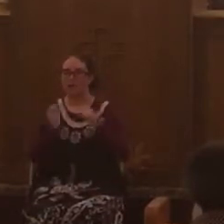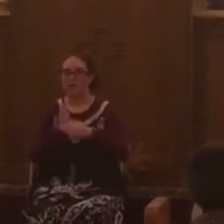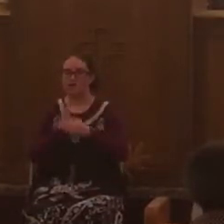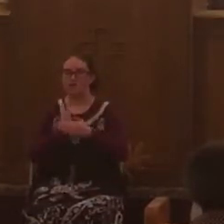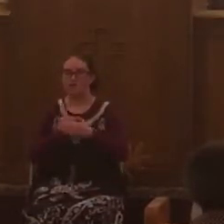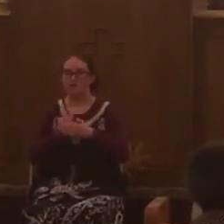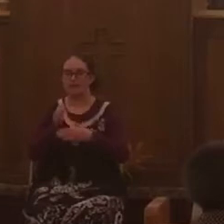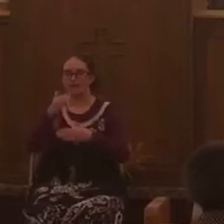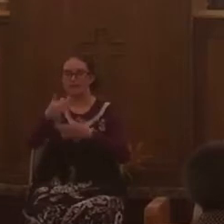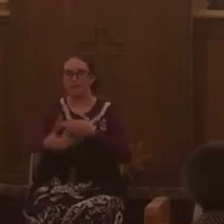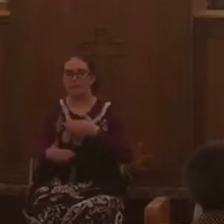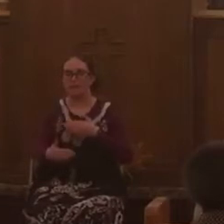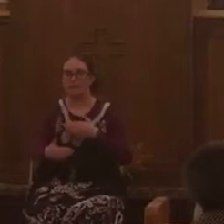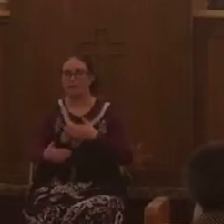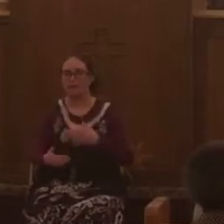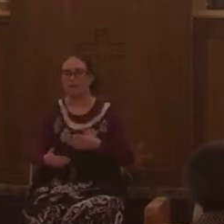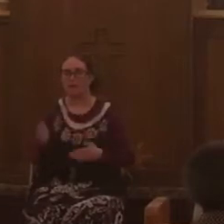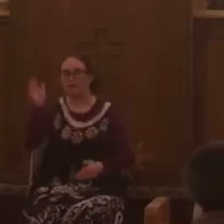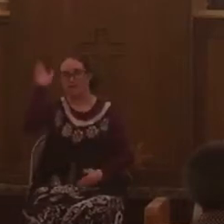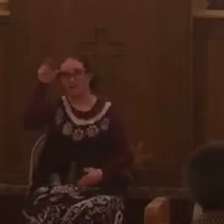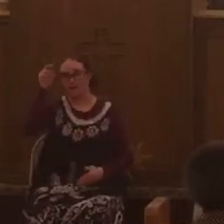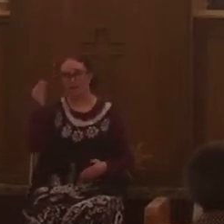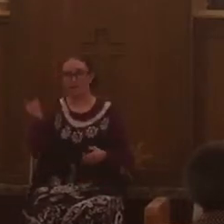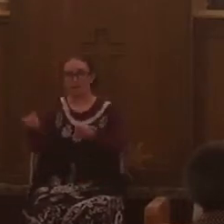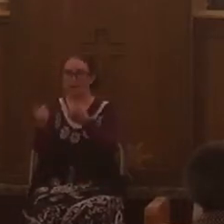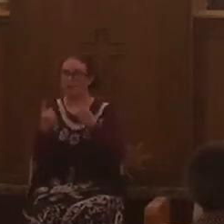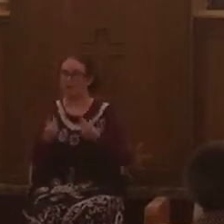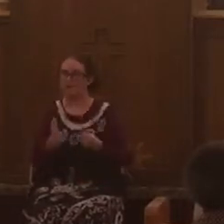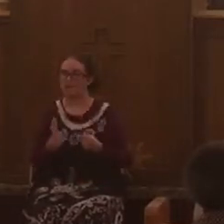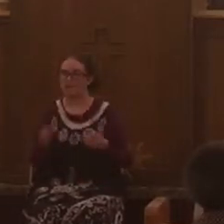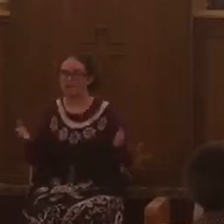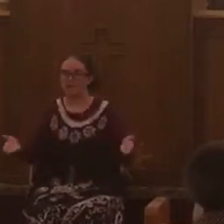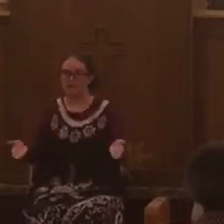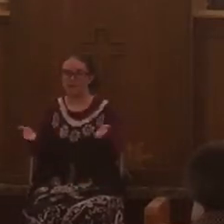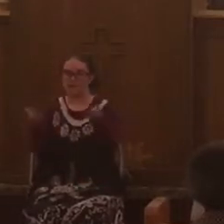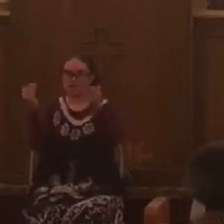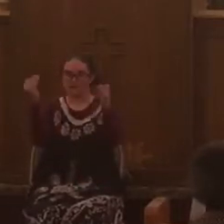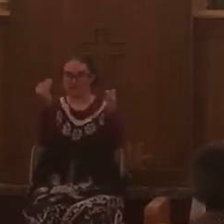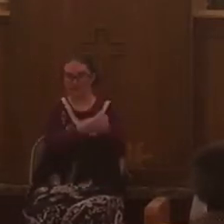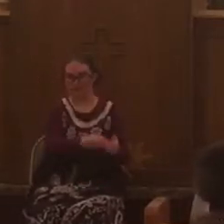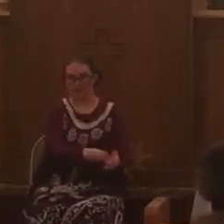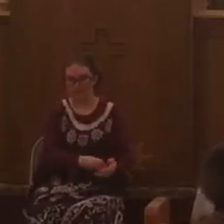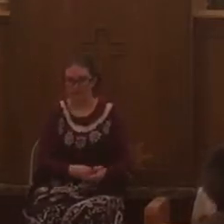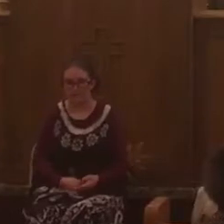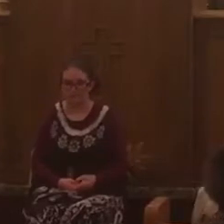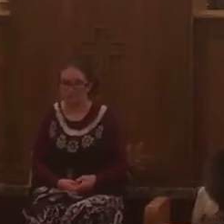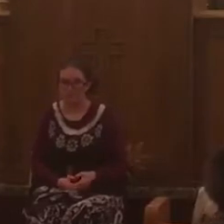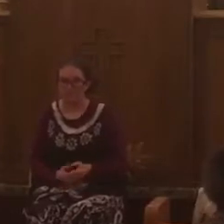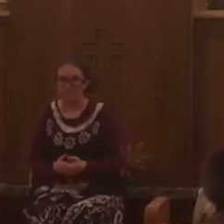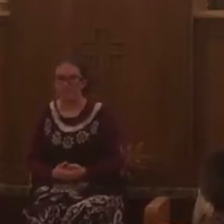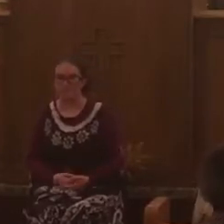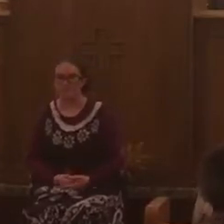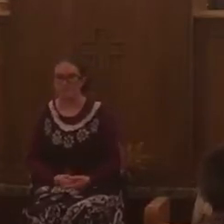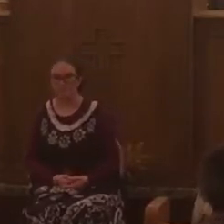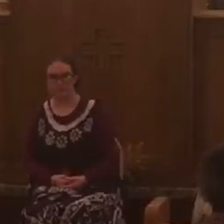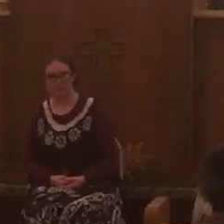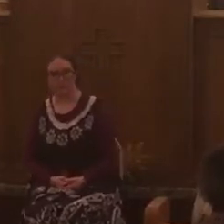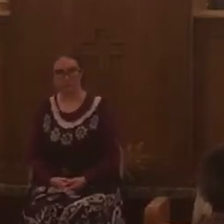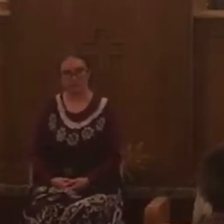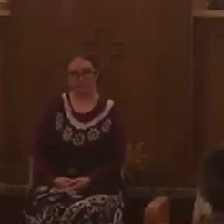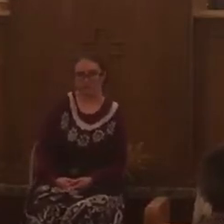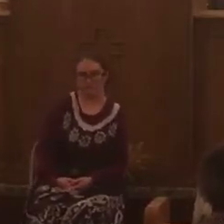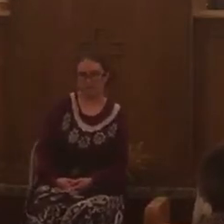what? I'm fixing to hit the streets of Abilene. I'm going to reach some souls, but I need something going with me. I need a power that